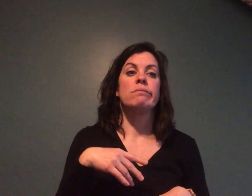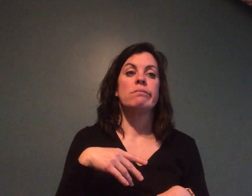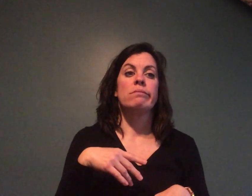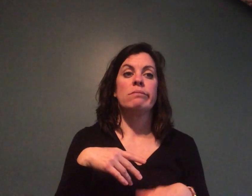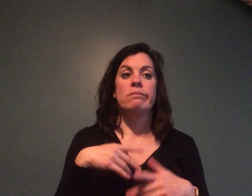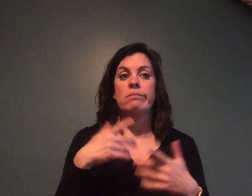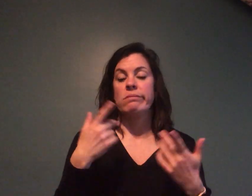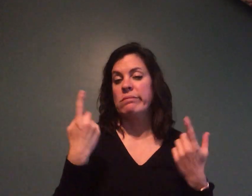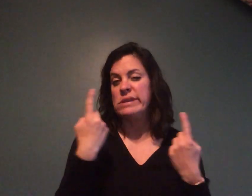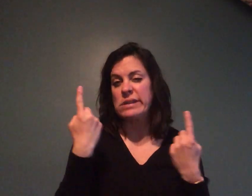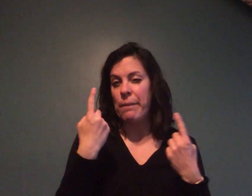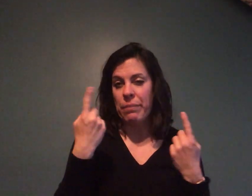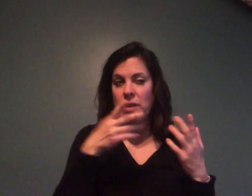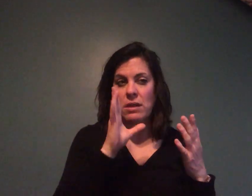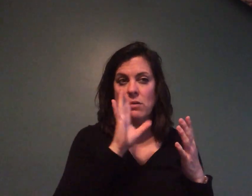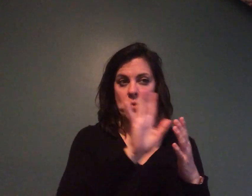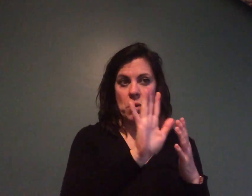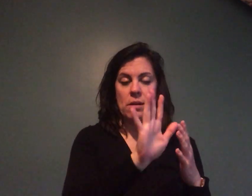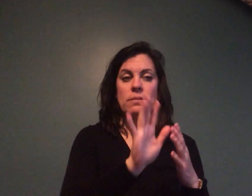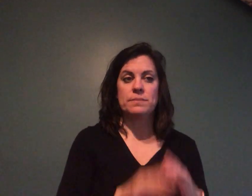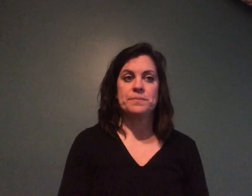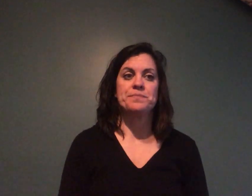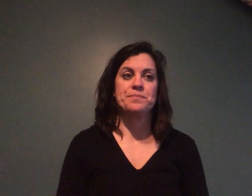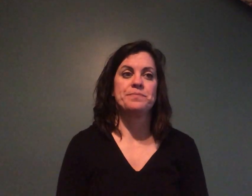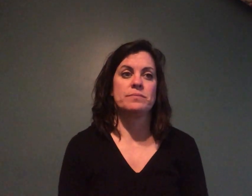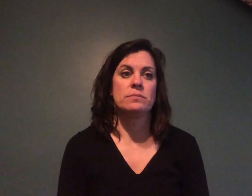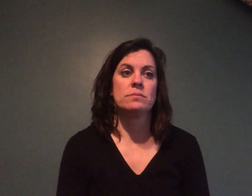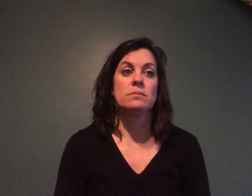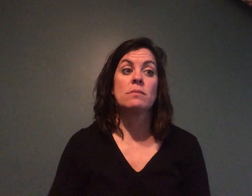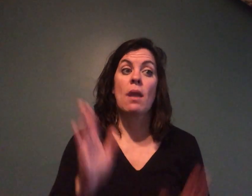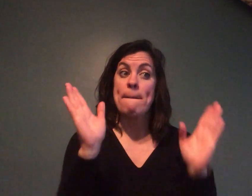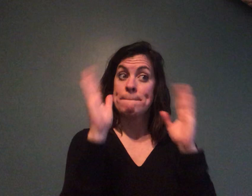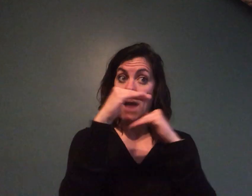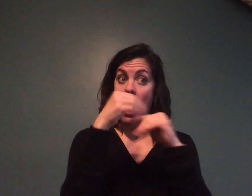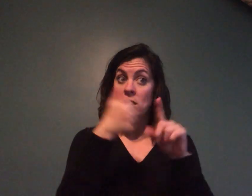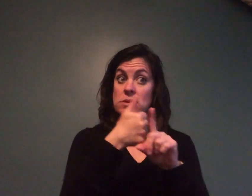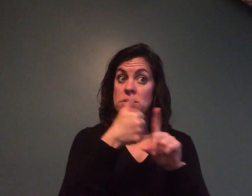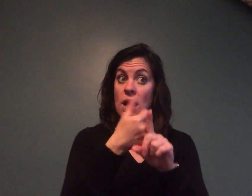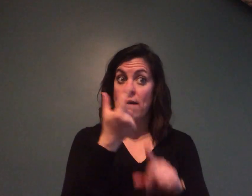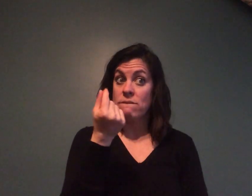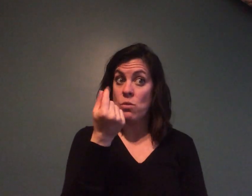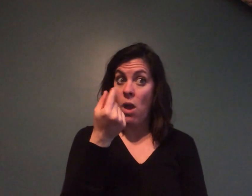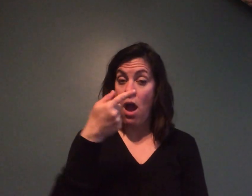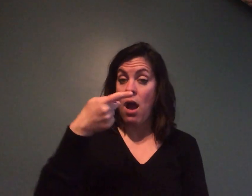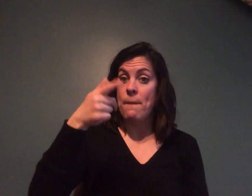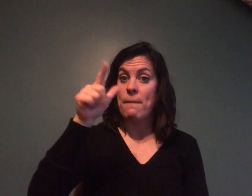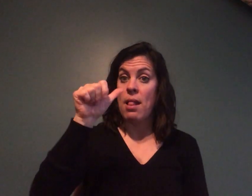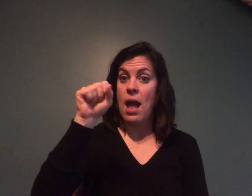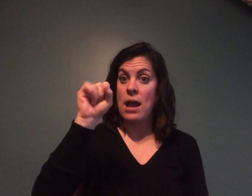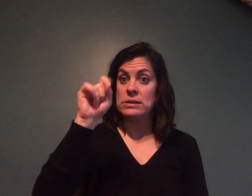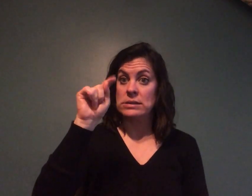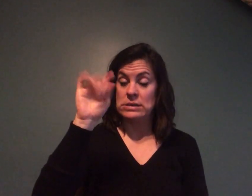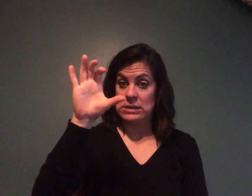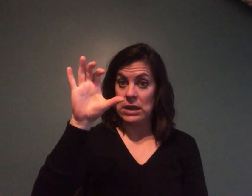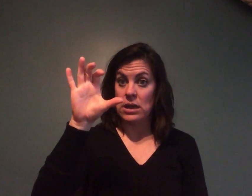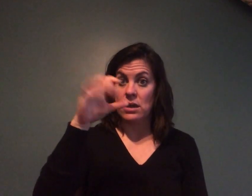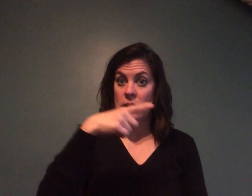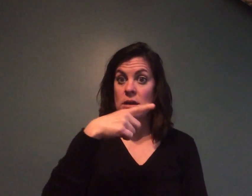plastic box, we didn't have to ground it, correct? Yes. Okay. Just want to make sure that we got all that squared